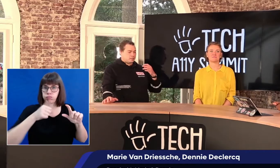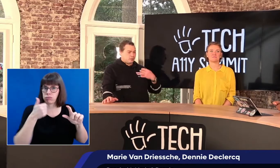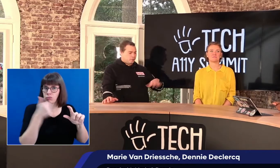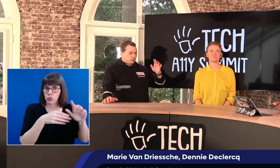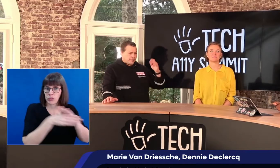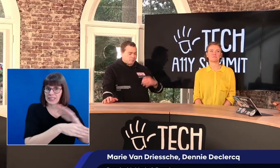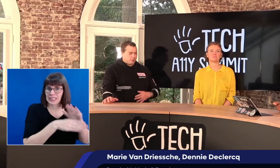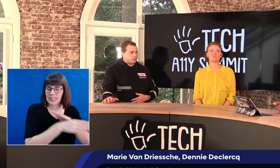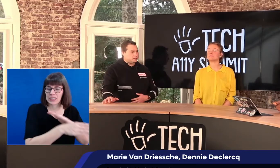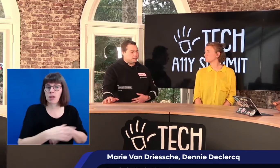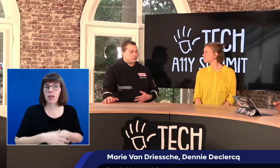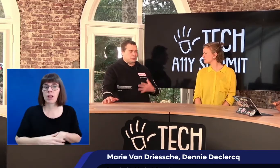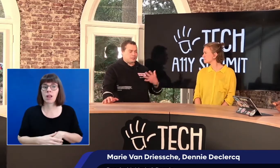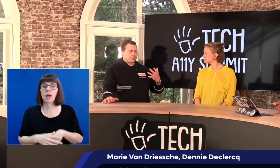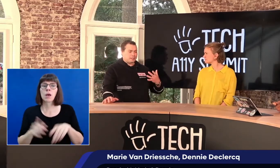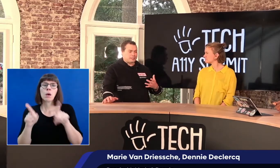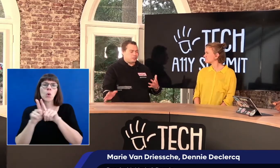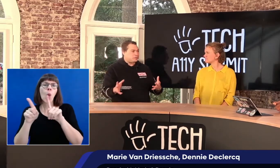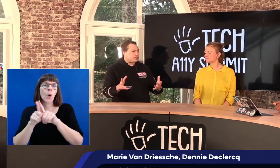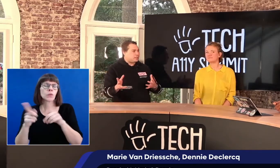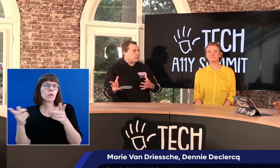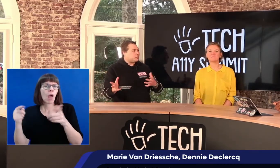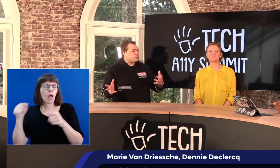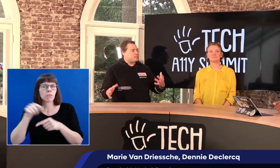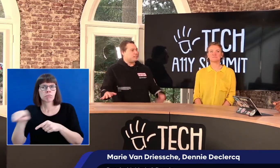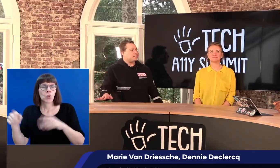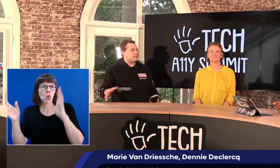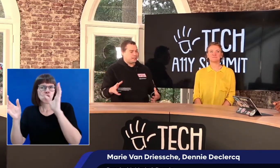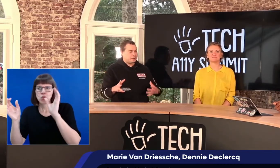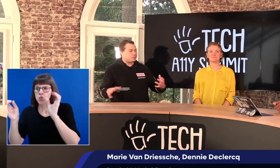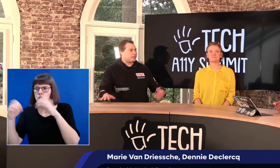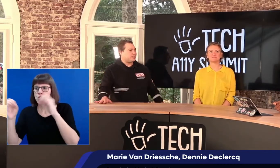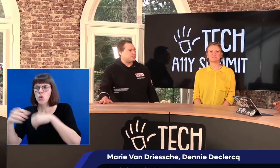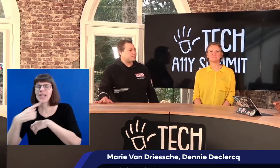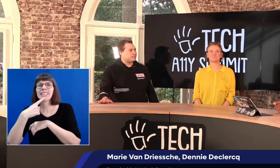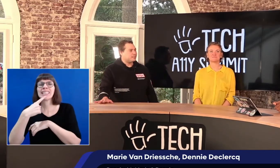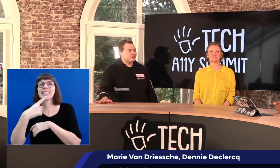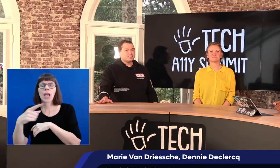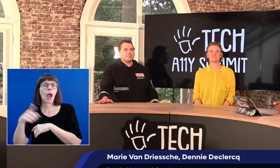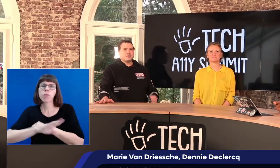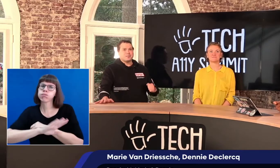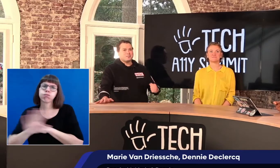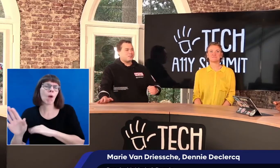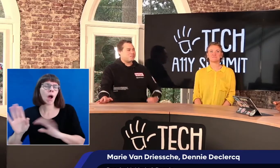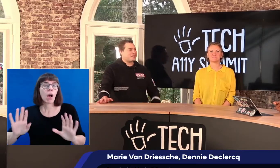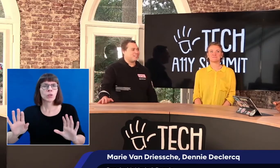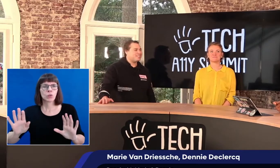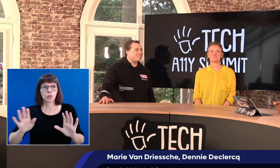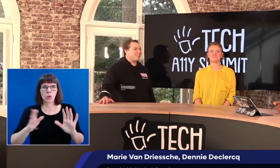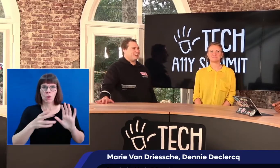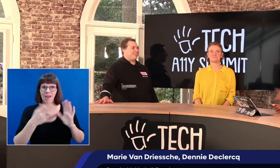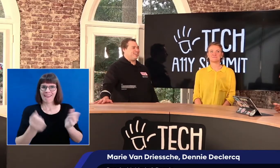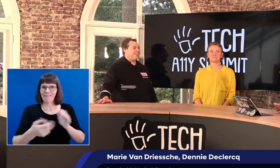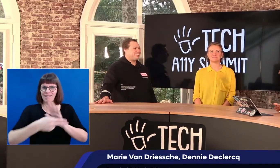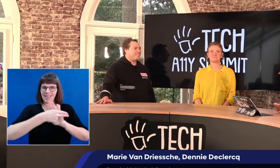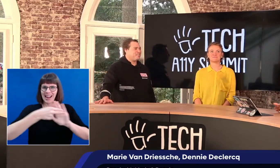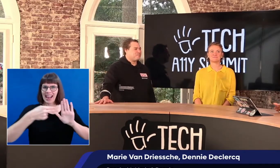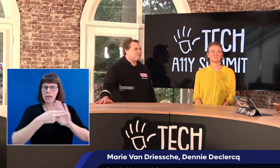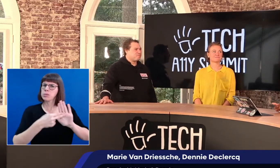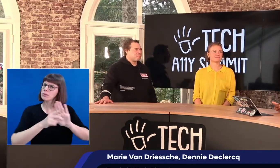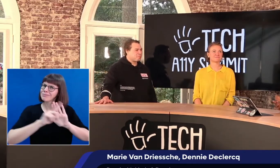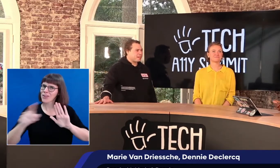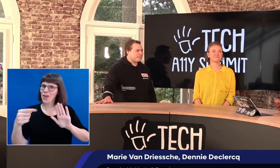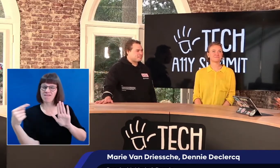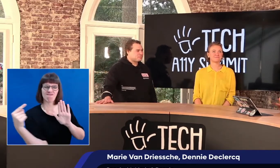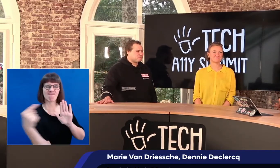it, it's an awful label, a designer, but then so this also means that labels can exist. So go to Comic Sans. No.